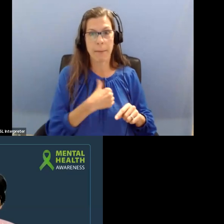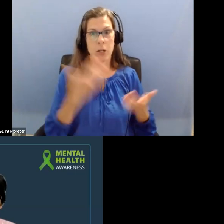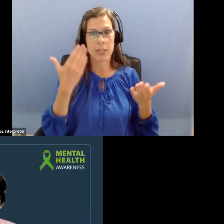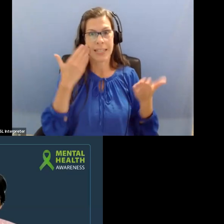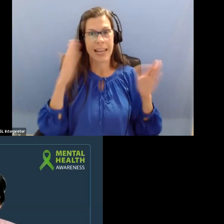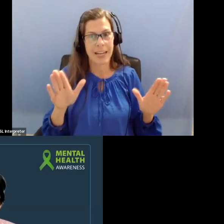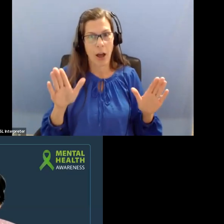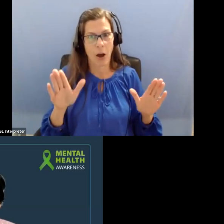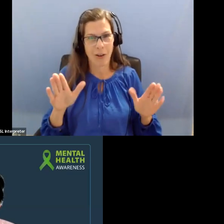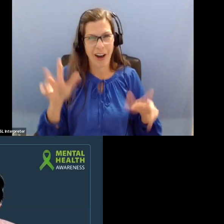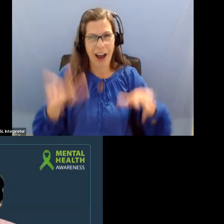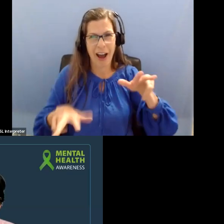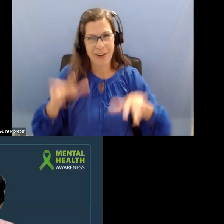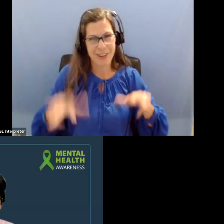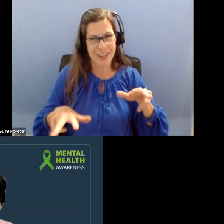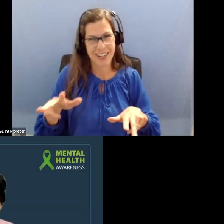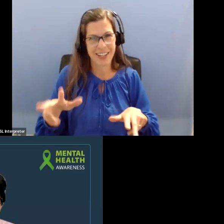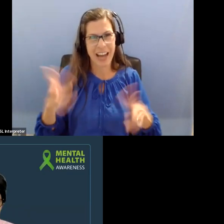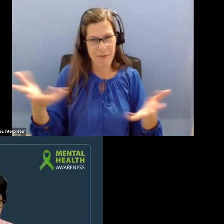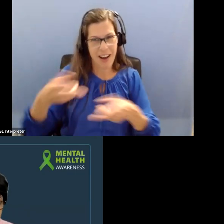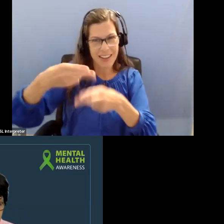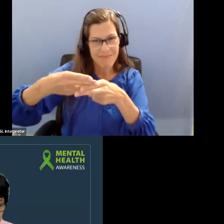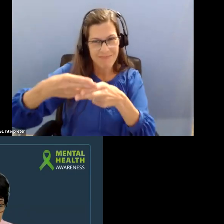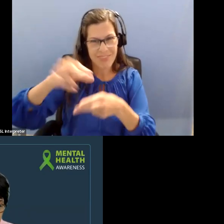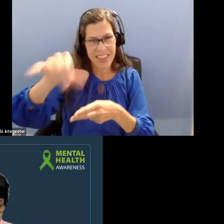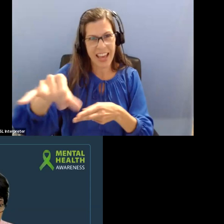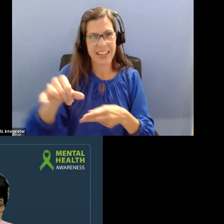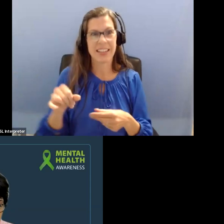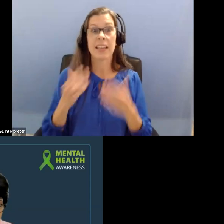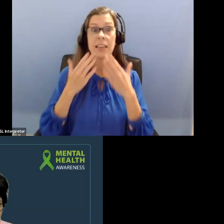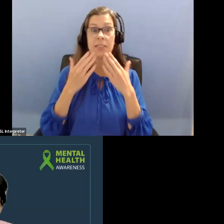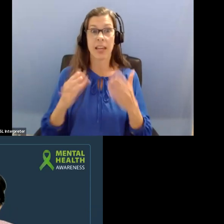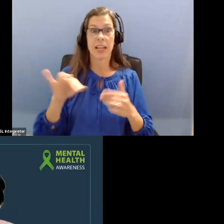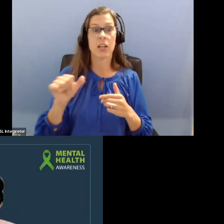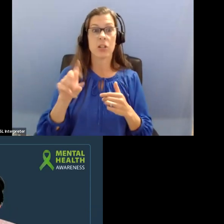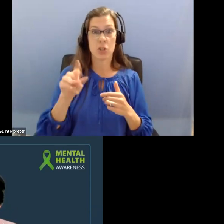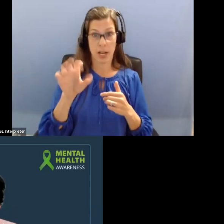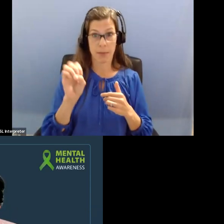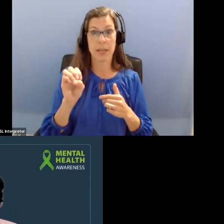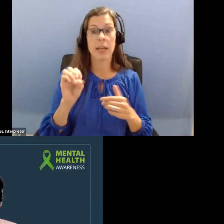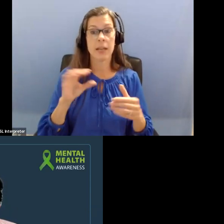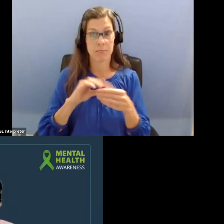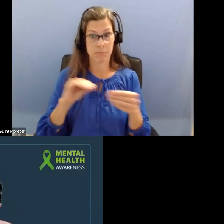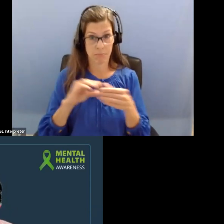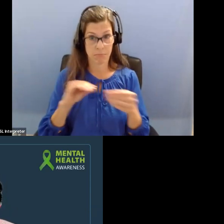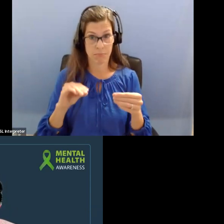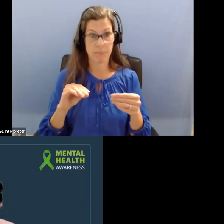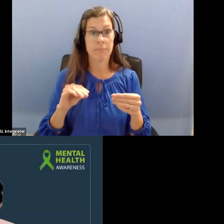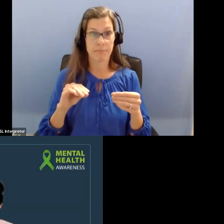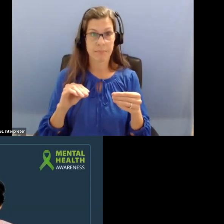I'd bring it up. Thank you, Vipasha. So there's a couple pieces in there that we can talk about. One